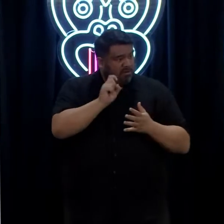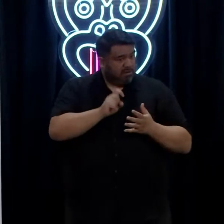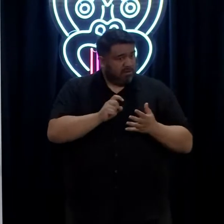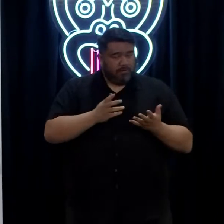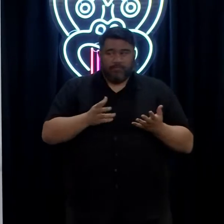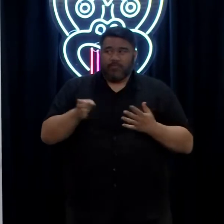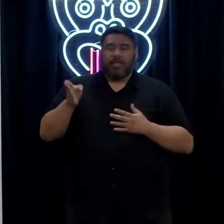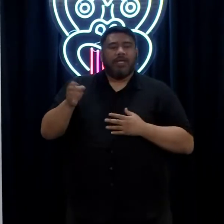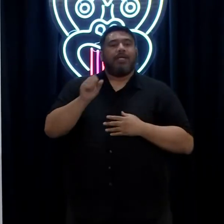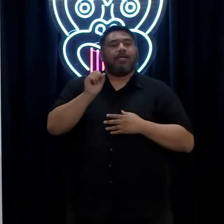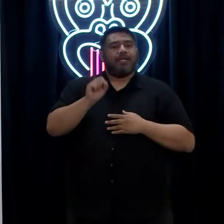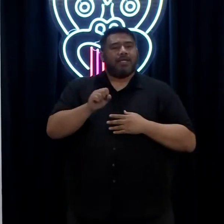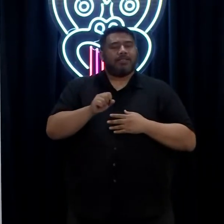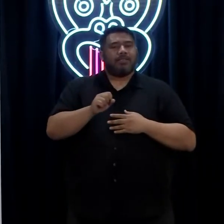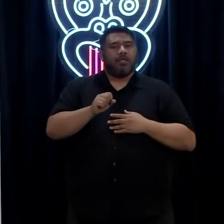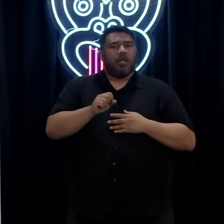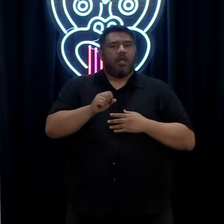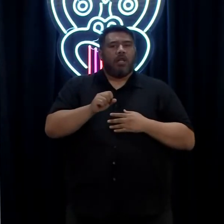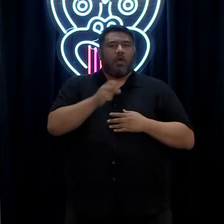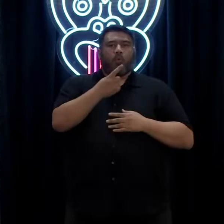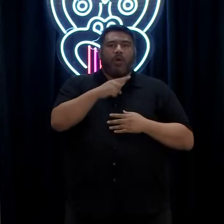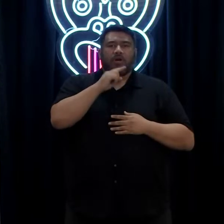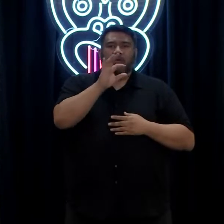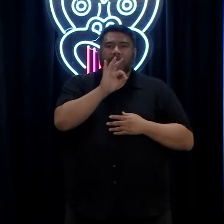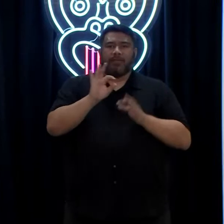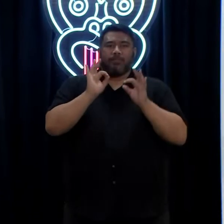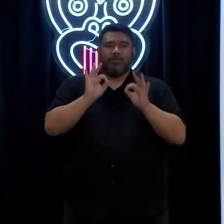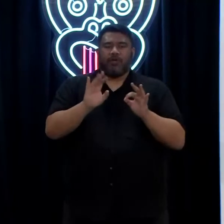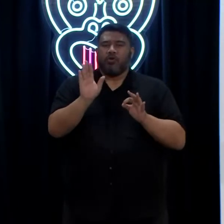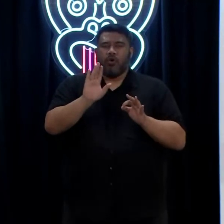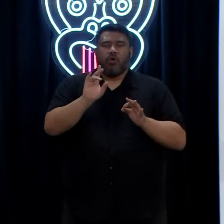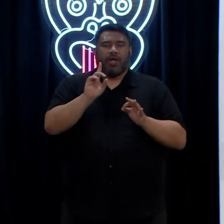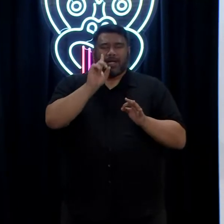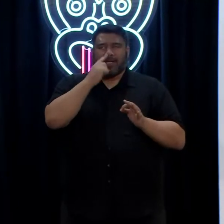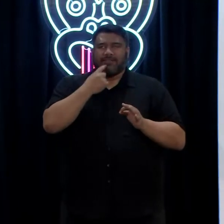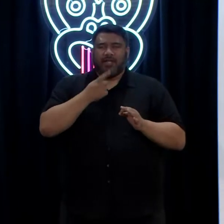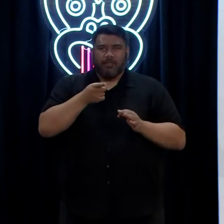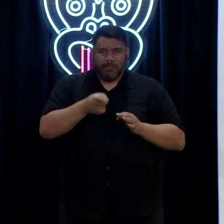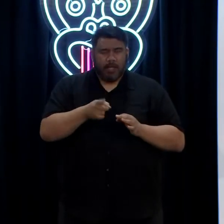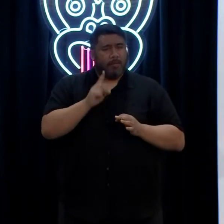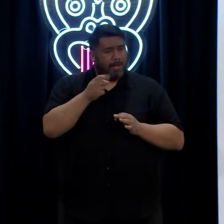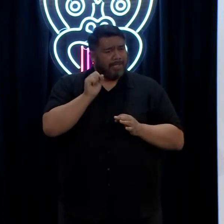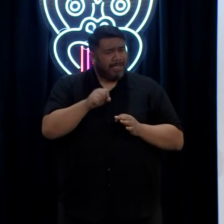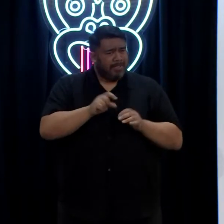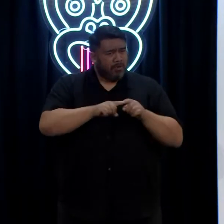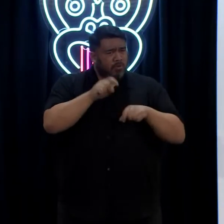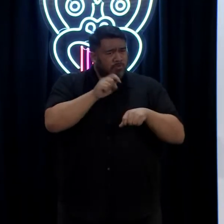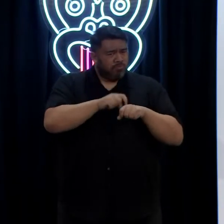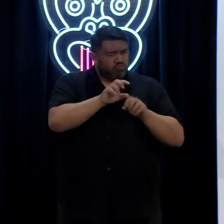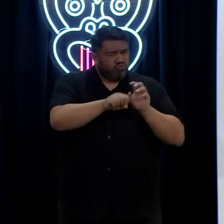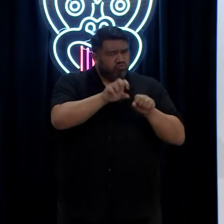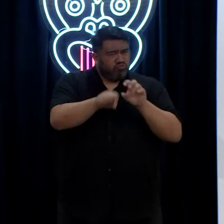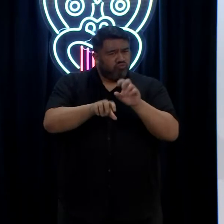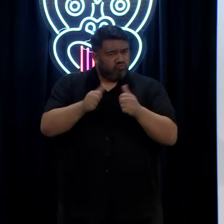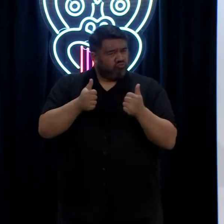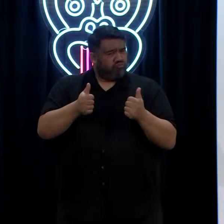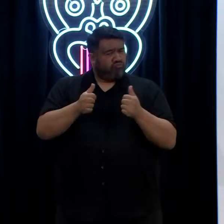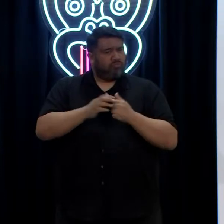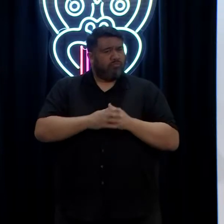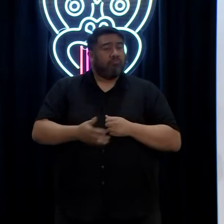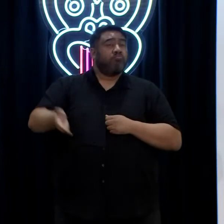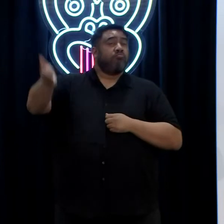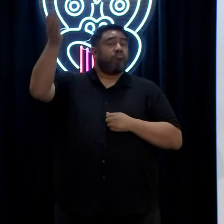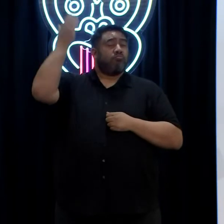is mostly, I can't say 100% the case. At the beginning of the outbreak, when we had very, very large numbers of cases,